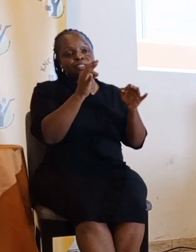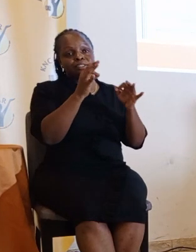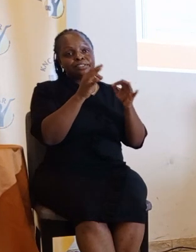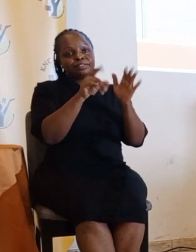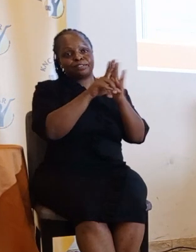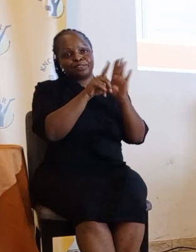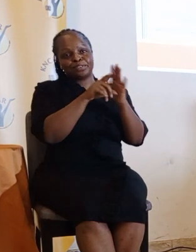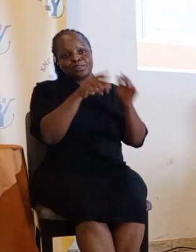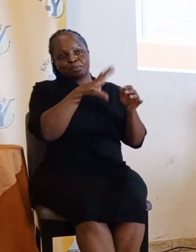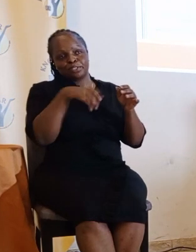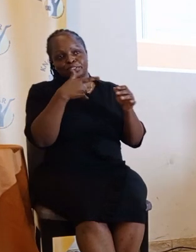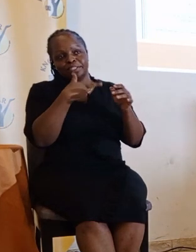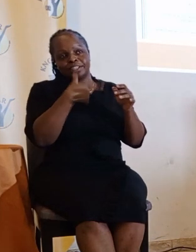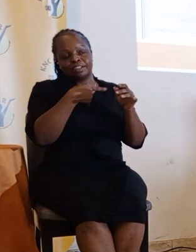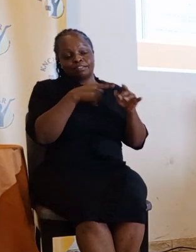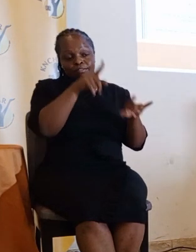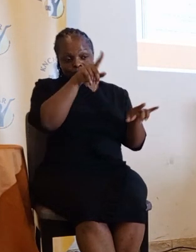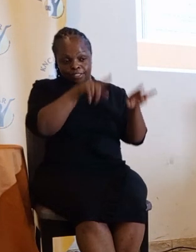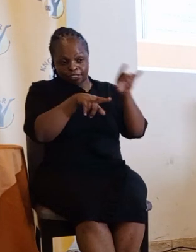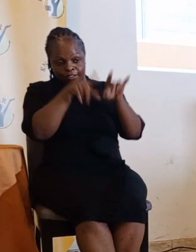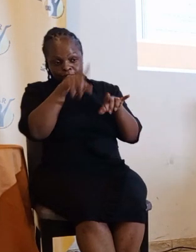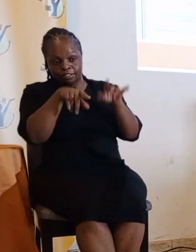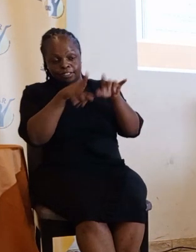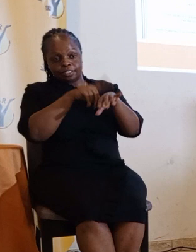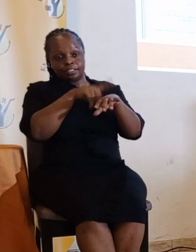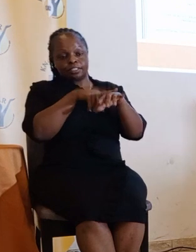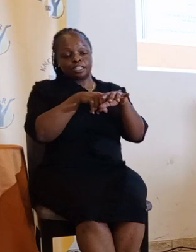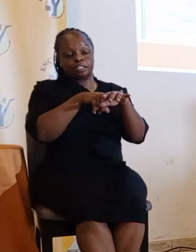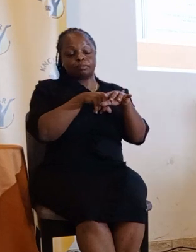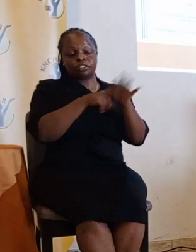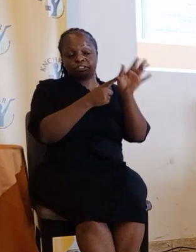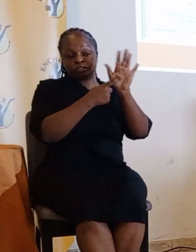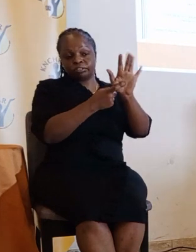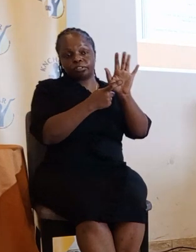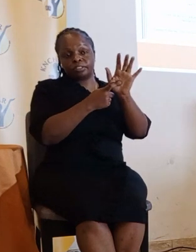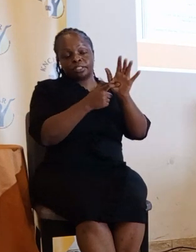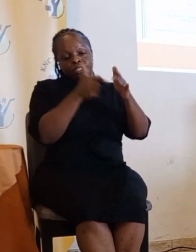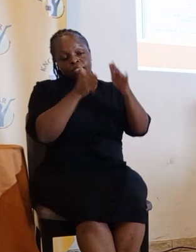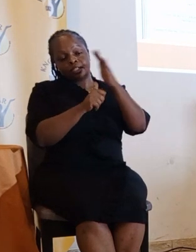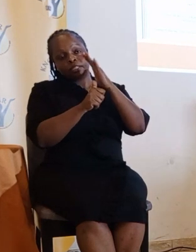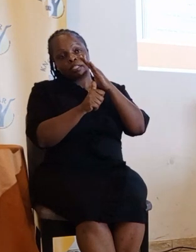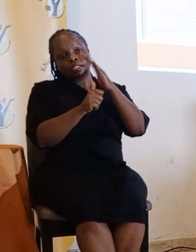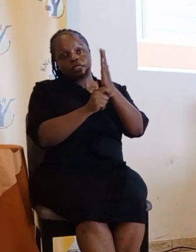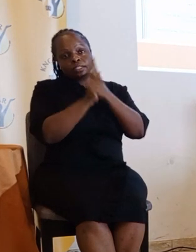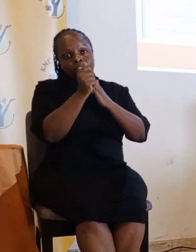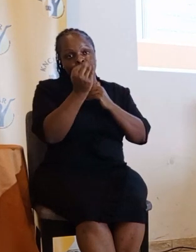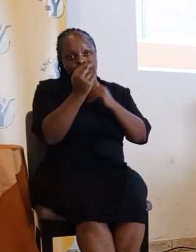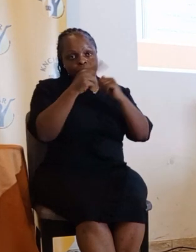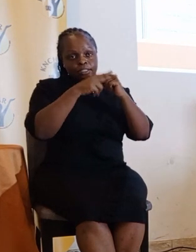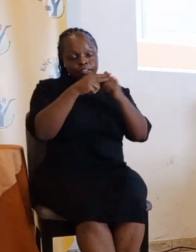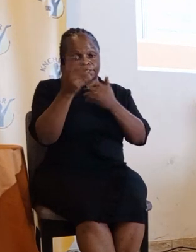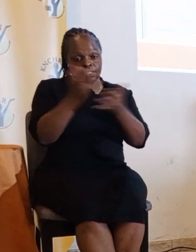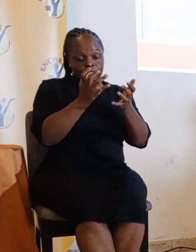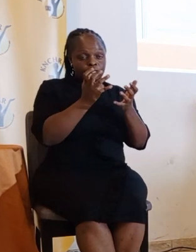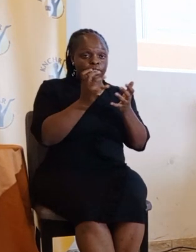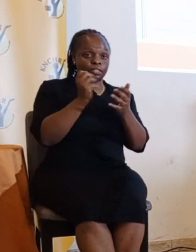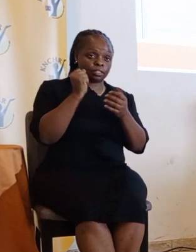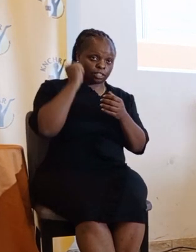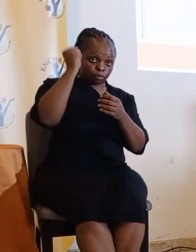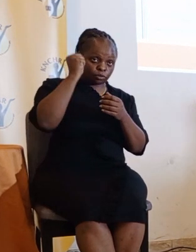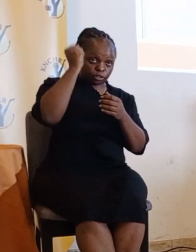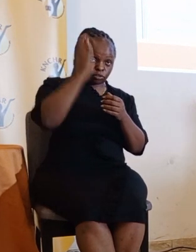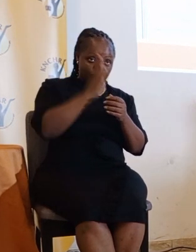The Commission has on diverse occasions underscored that the right under Article 37 requires demonstrators to be